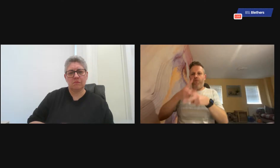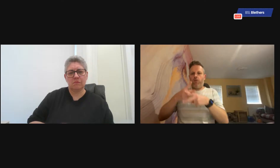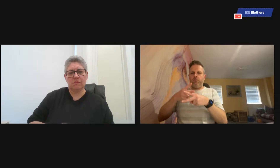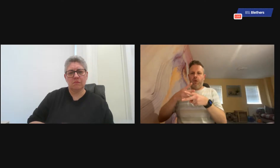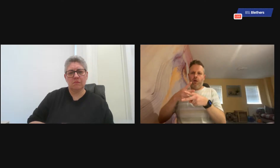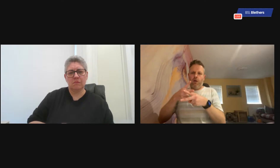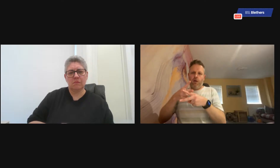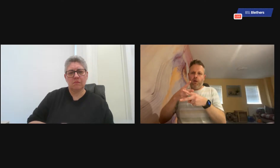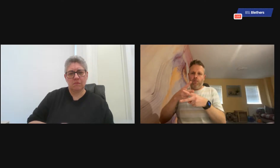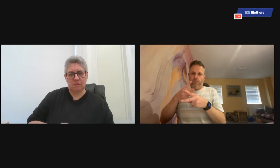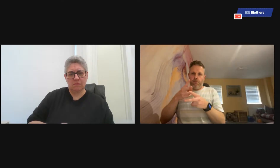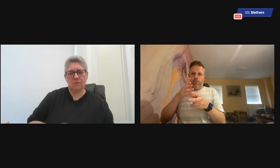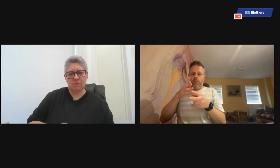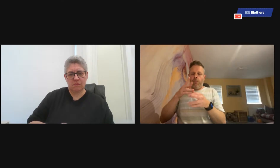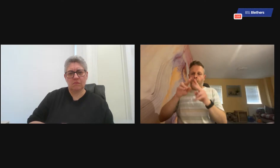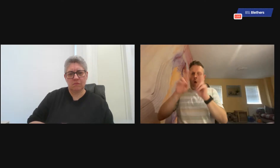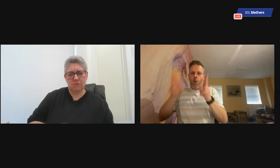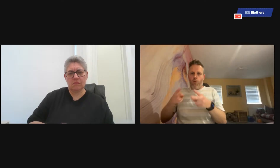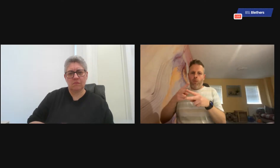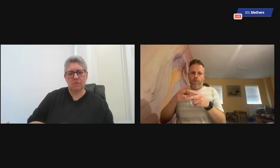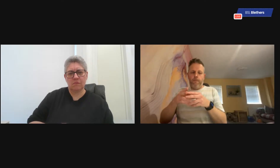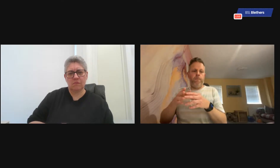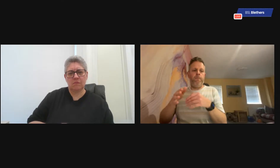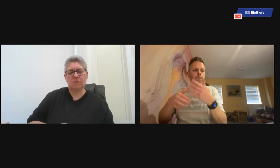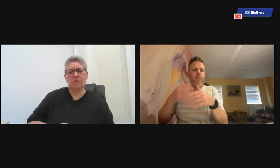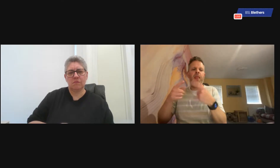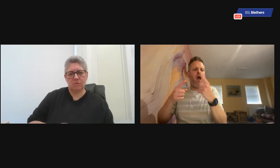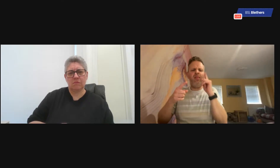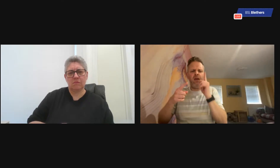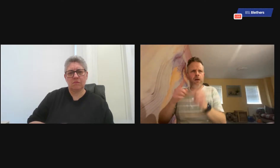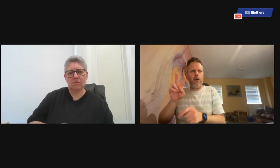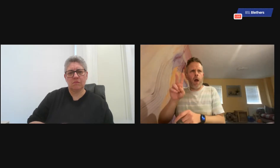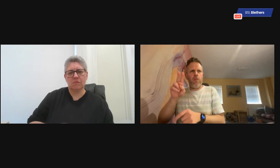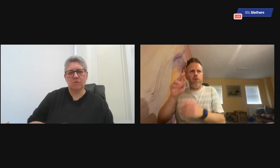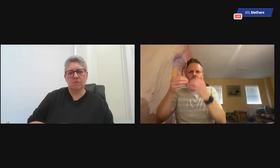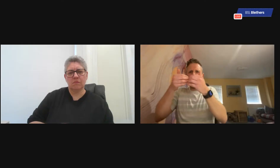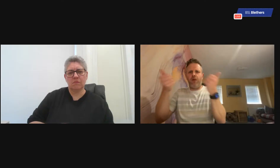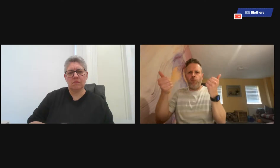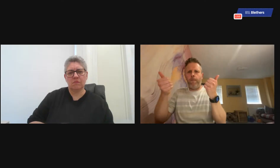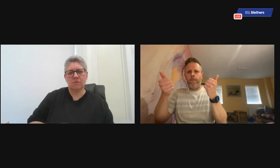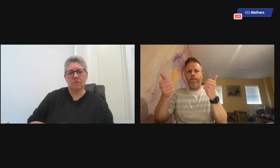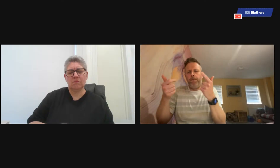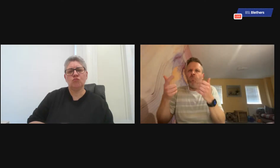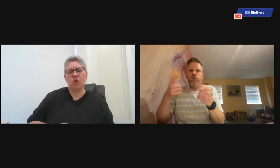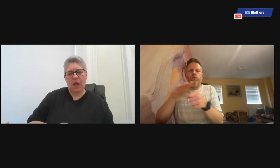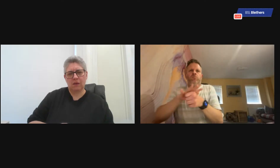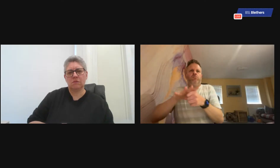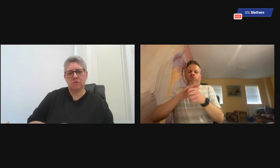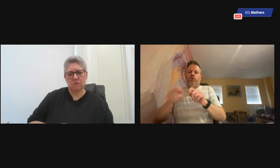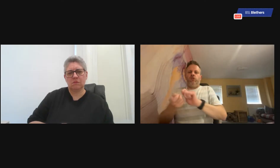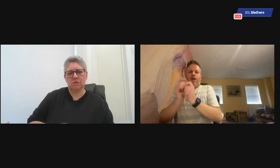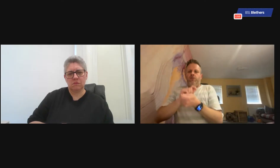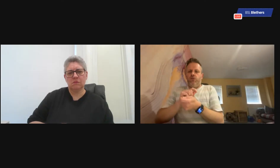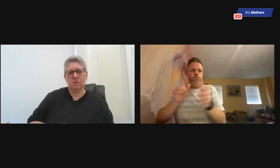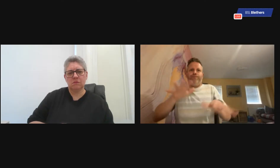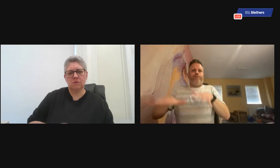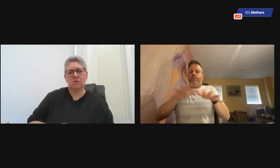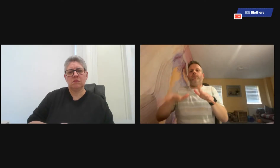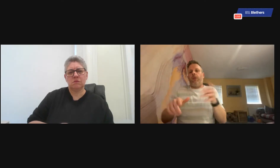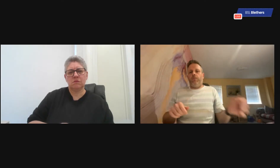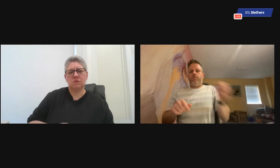fourth child had been in previous foster care, and I think the couple had